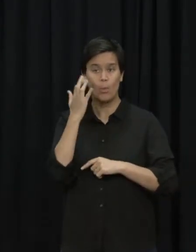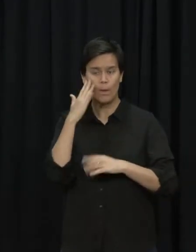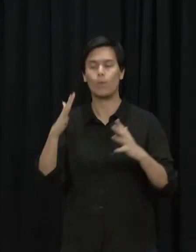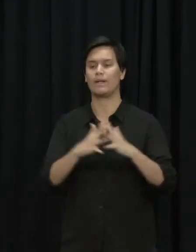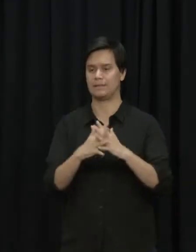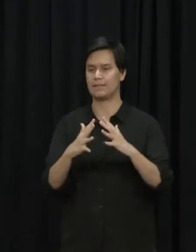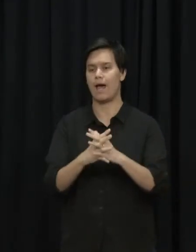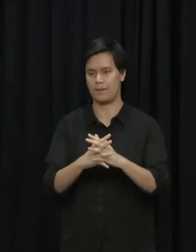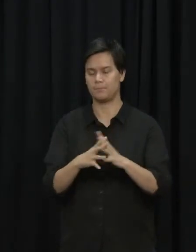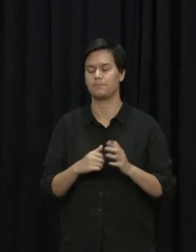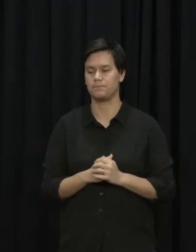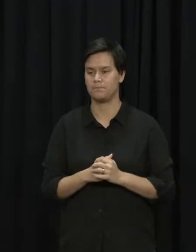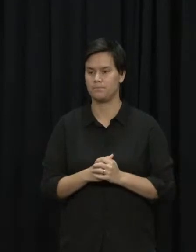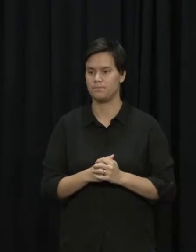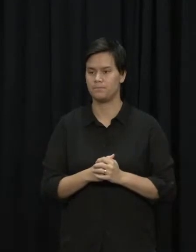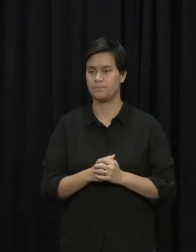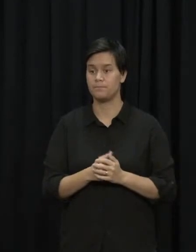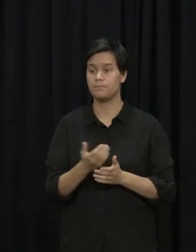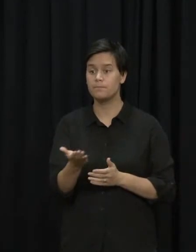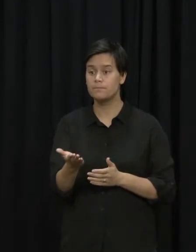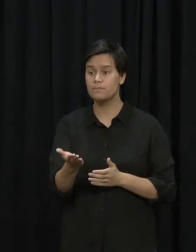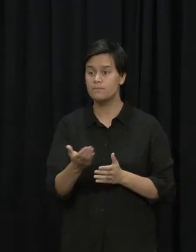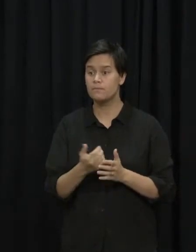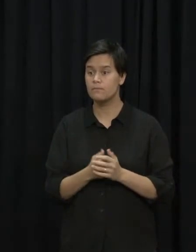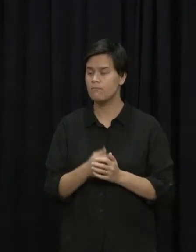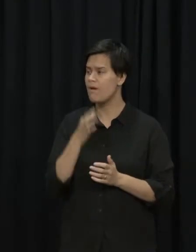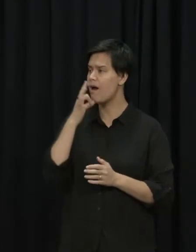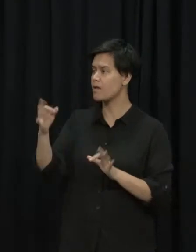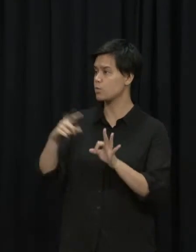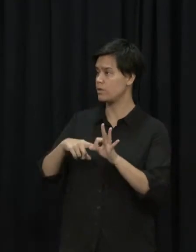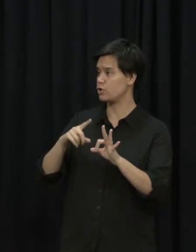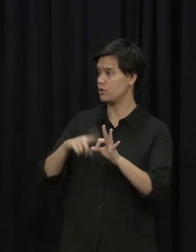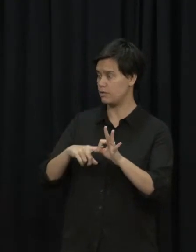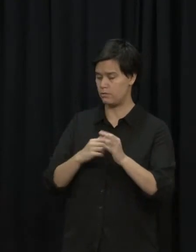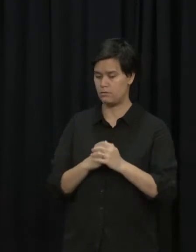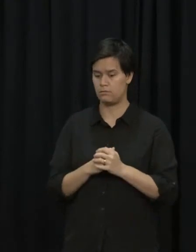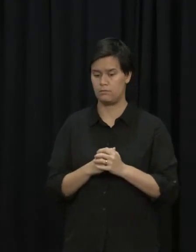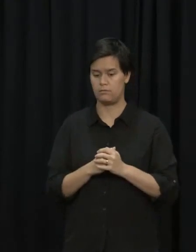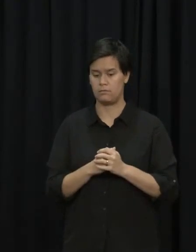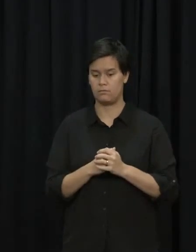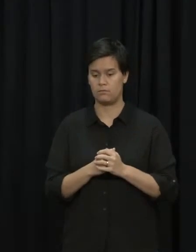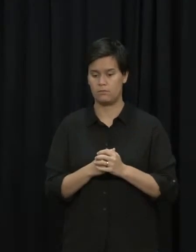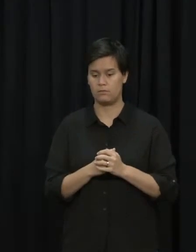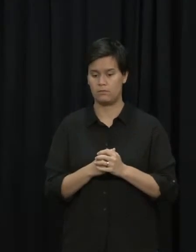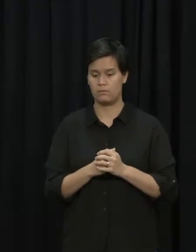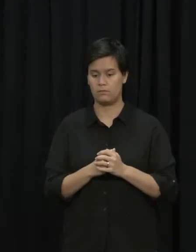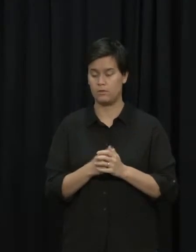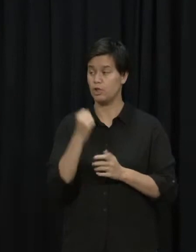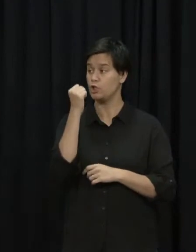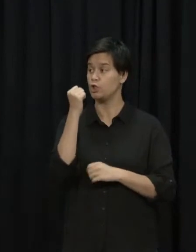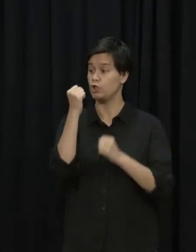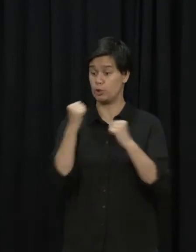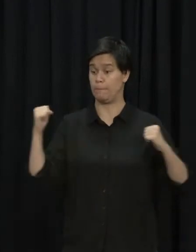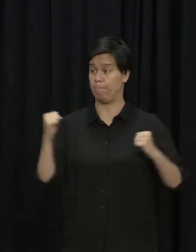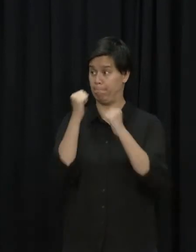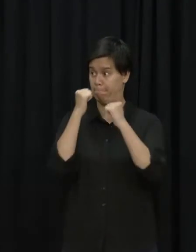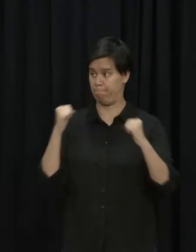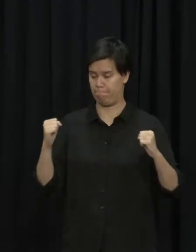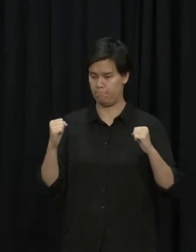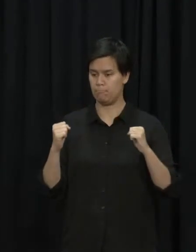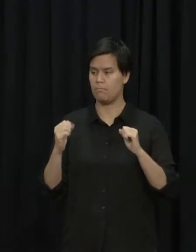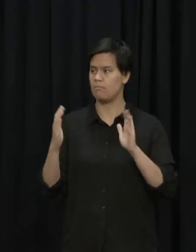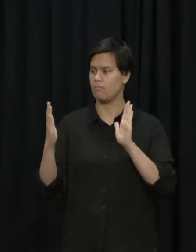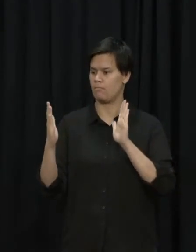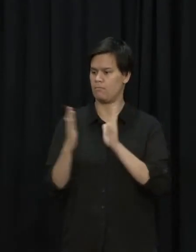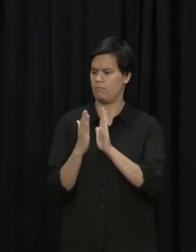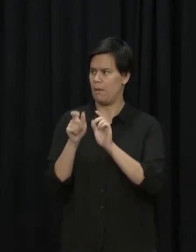Jessica. Prime Minister, with the numbers that we've been getting out today, we've had the 154 contacts at the gym, for example, at MIT.